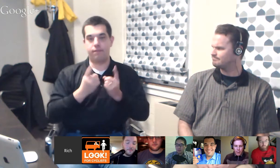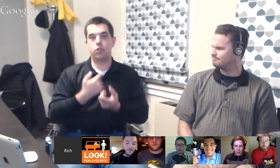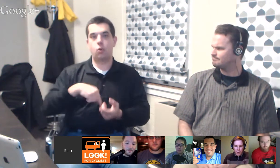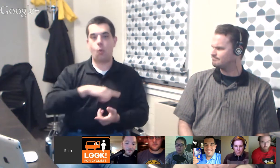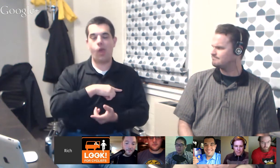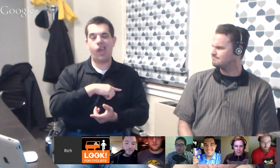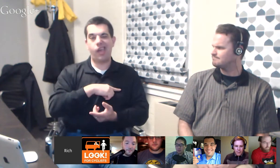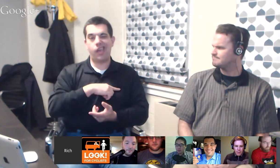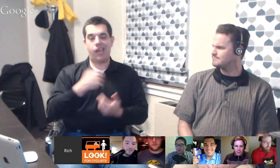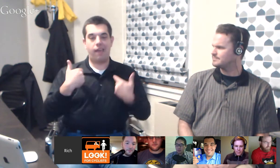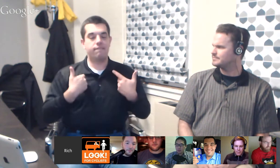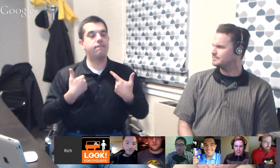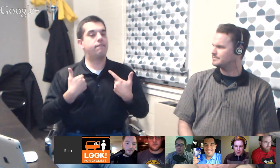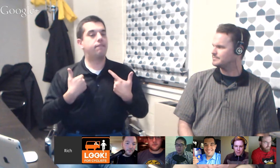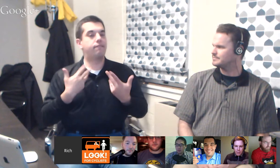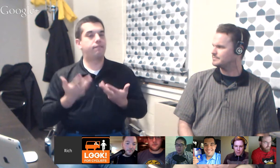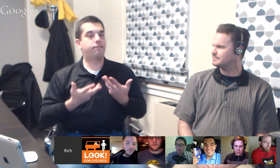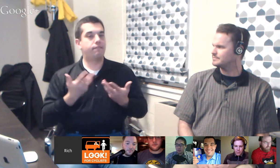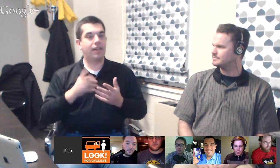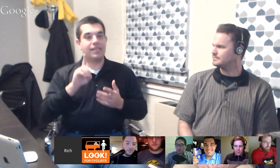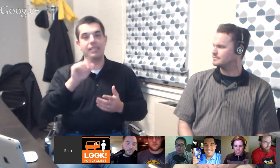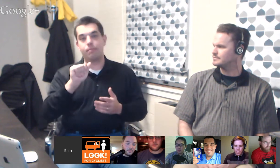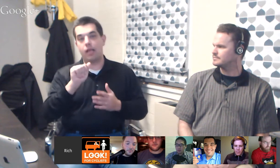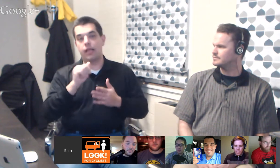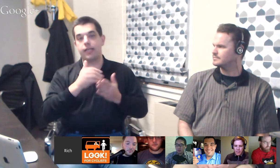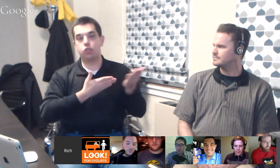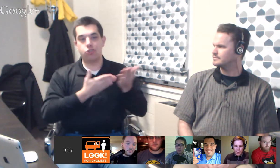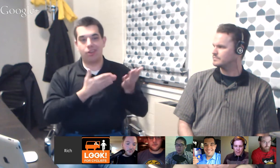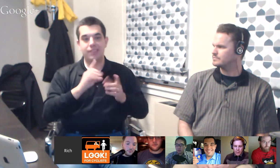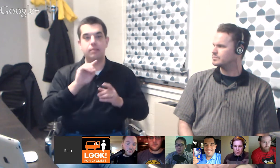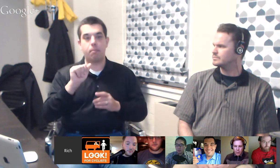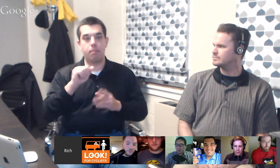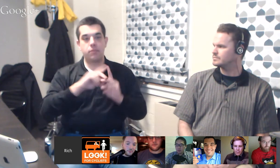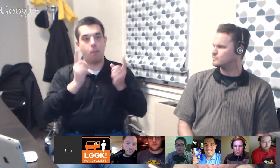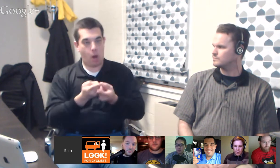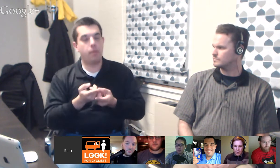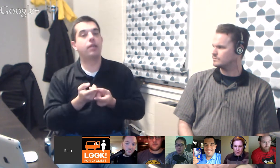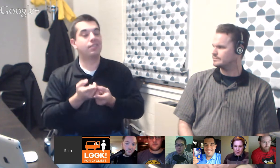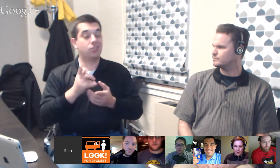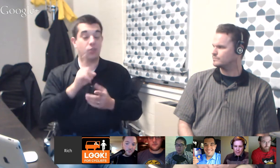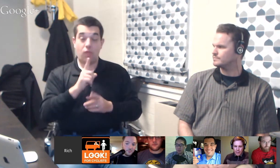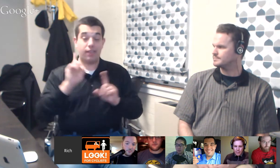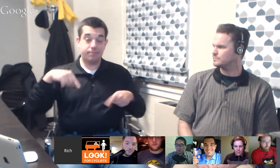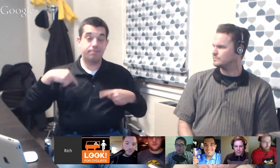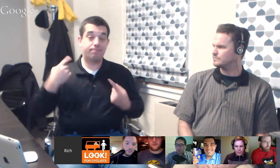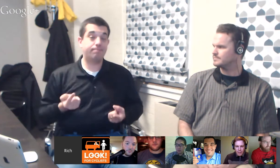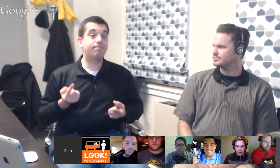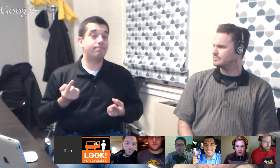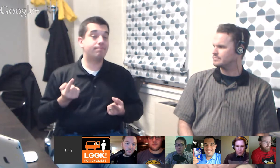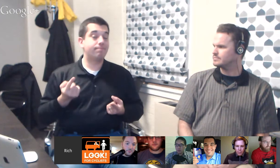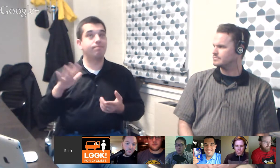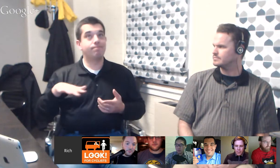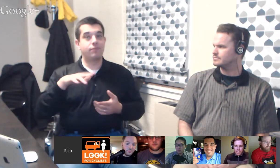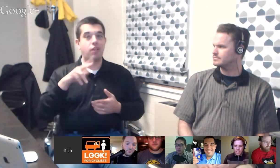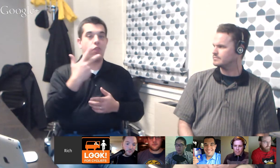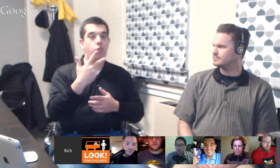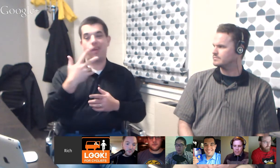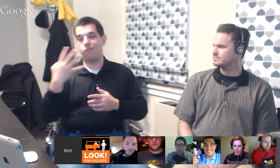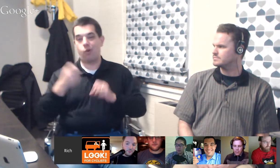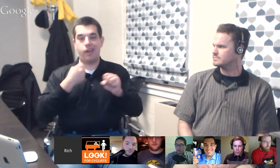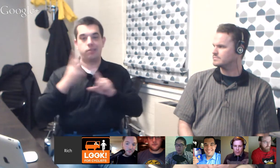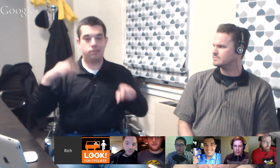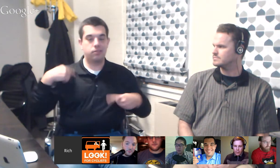we have the Disability Services Department. And so it's been the last, say, 3 or 4 years that